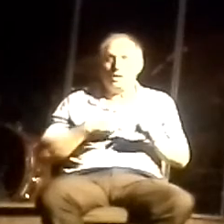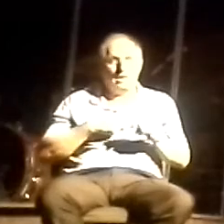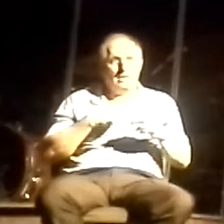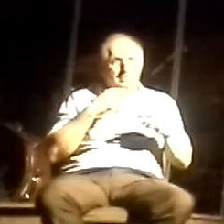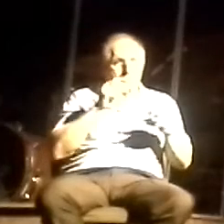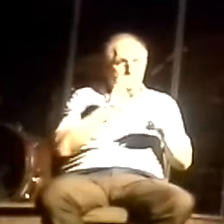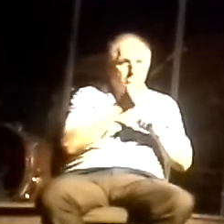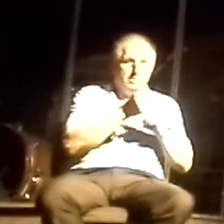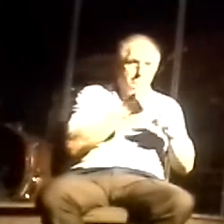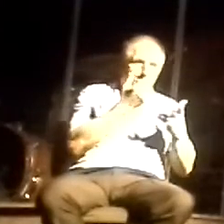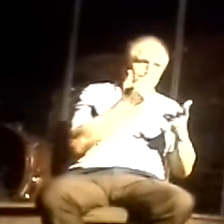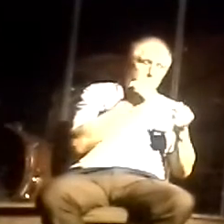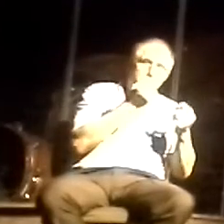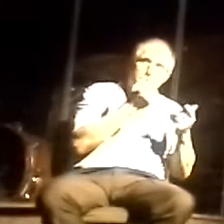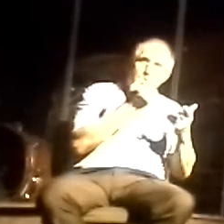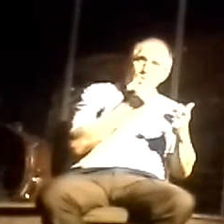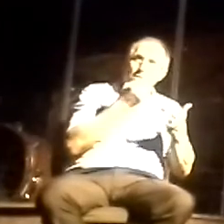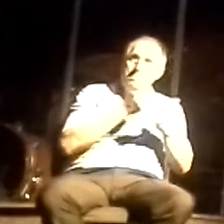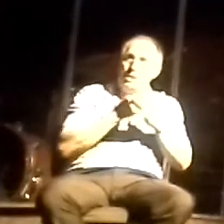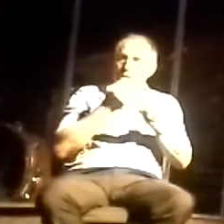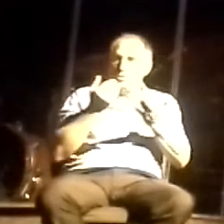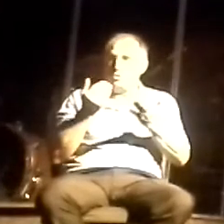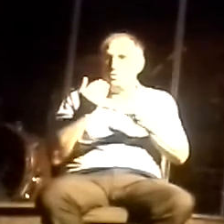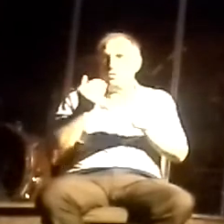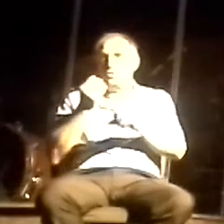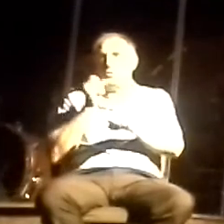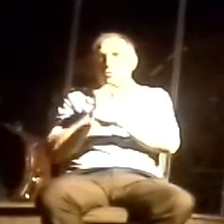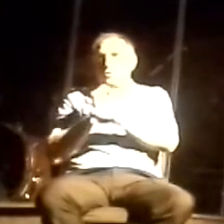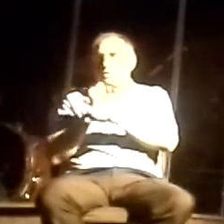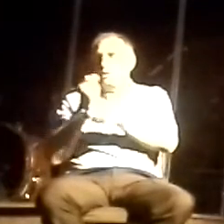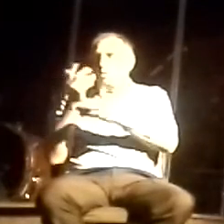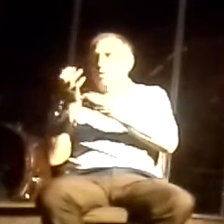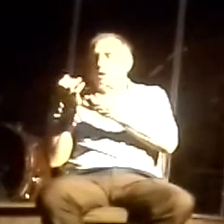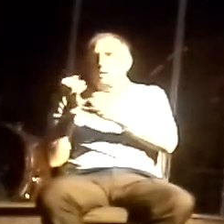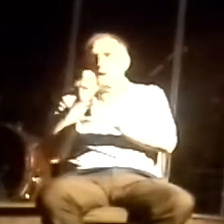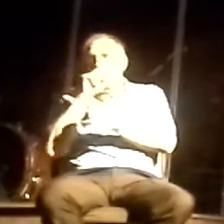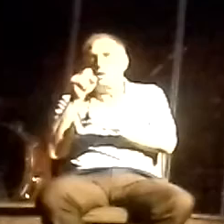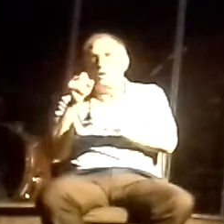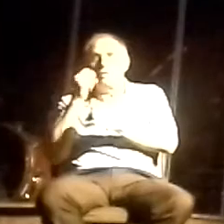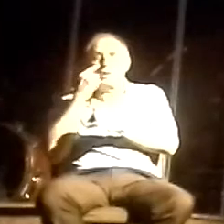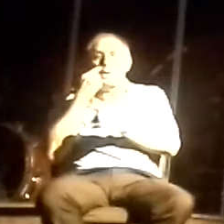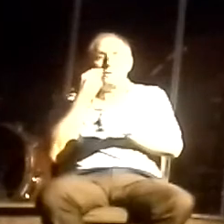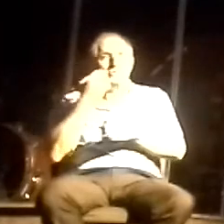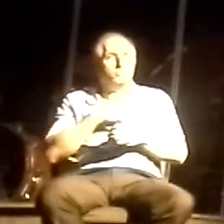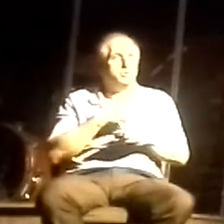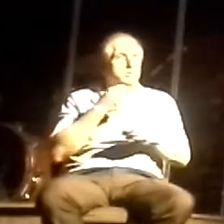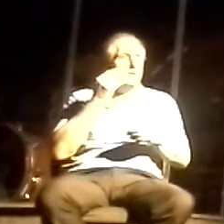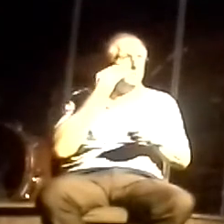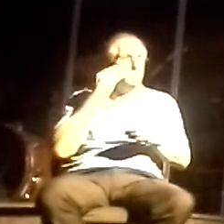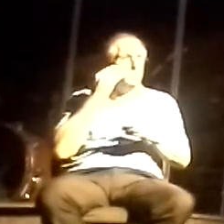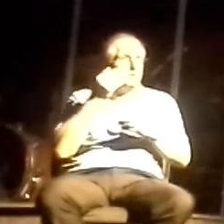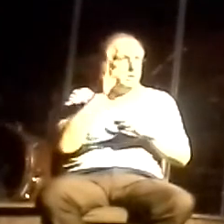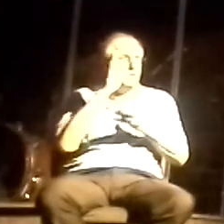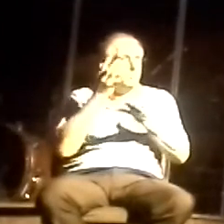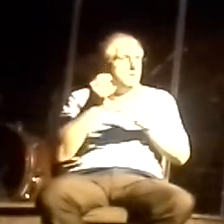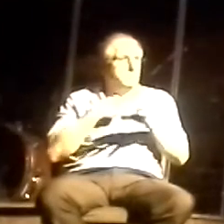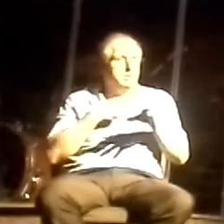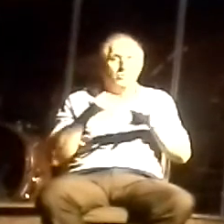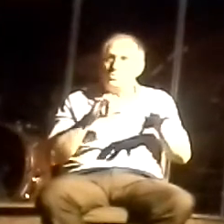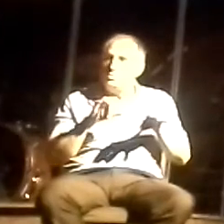place. Do I want to make money or do I want to love what I do? I'm trying to decide if I can have another child. I just wish I knew what God wanted me to